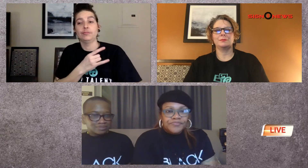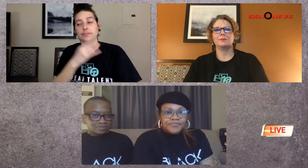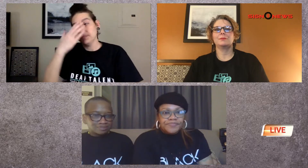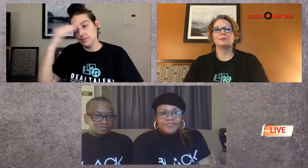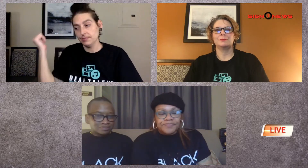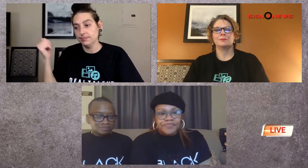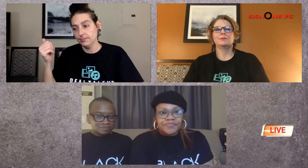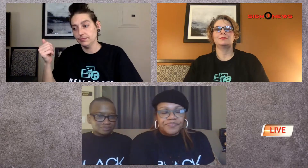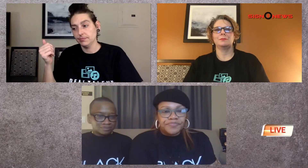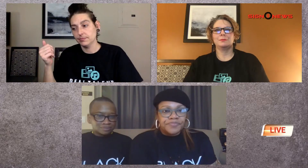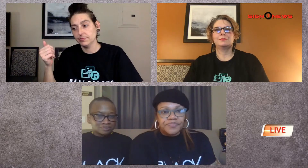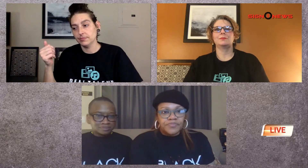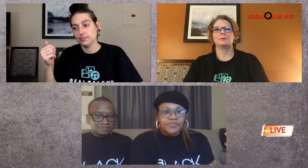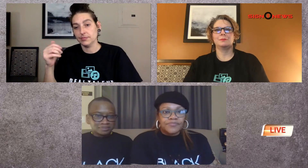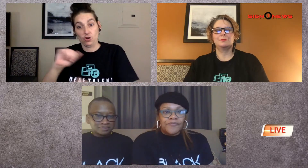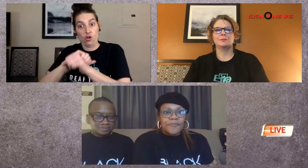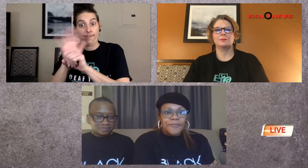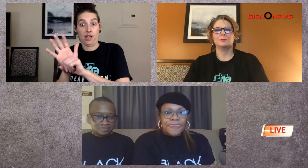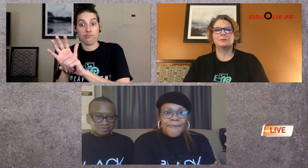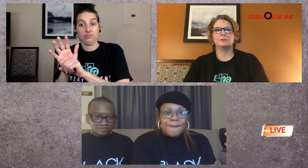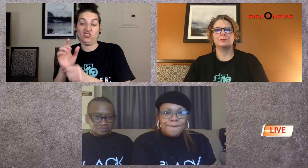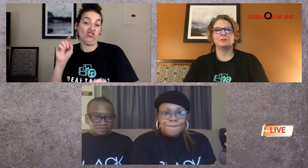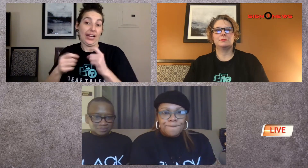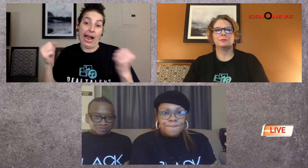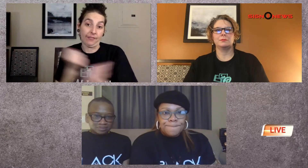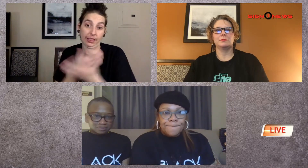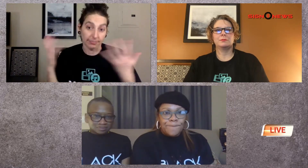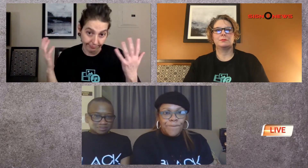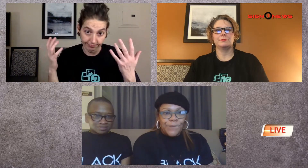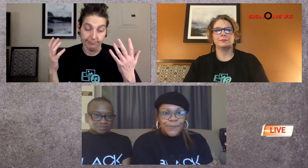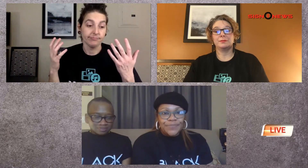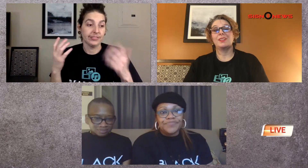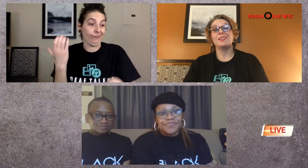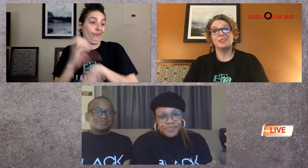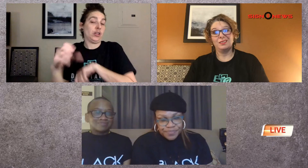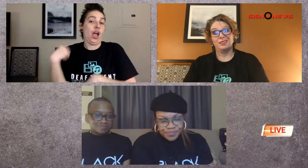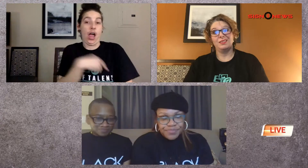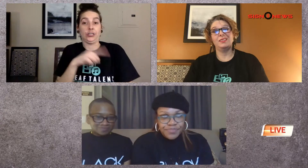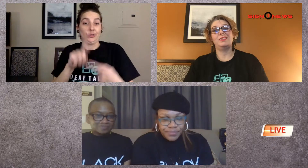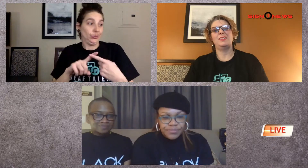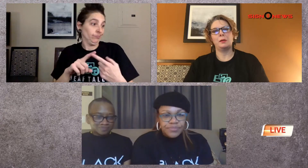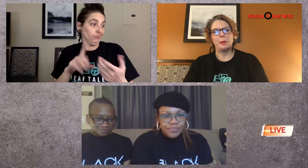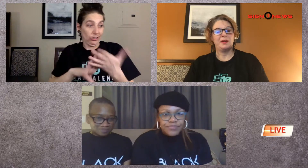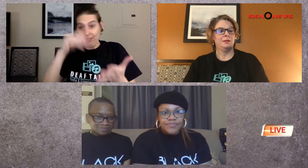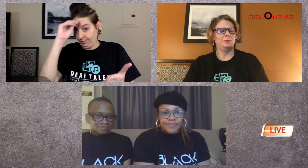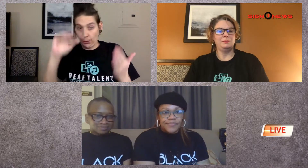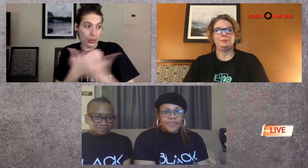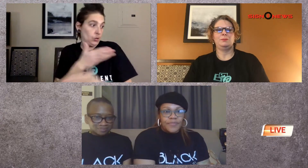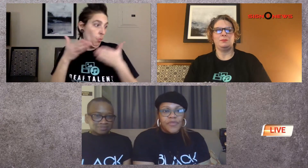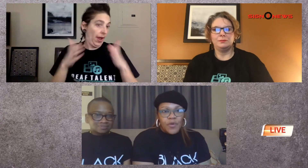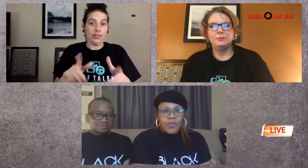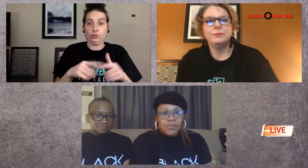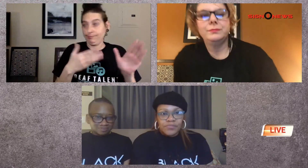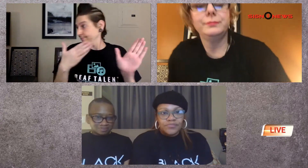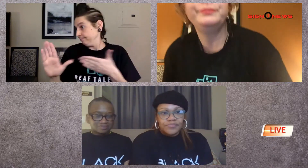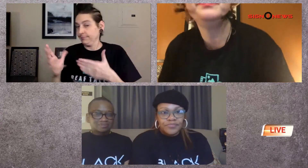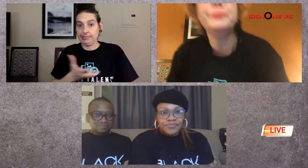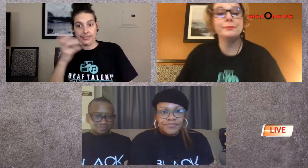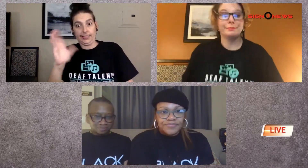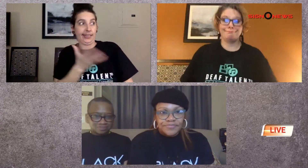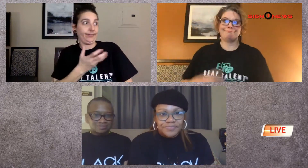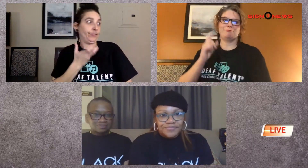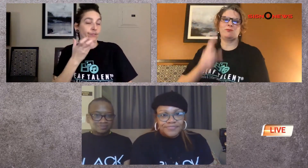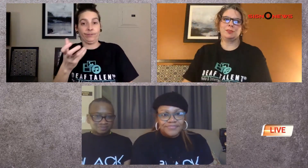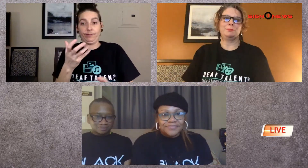I just want to add too, I agree with you, Jade, because, you know, COVID's changed everything. It forces us to learn